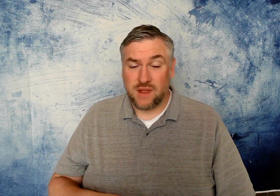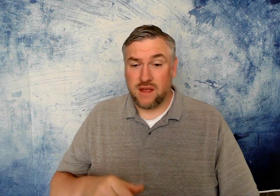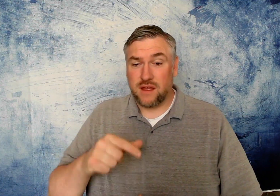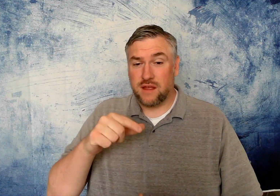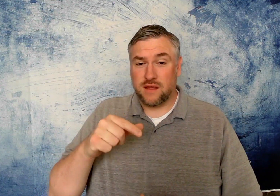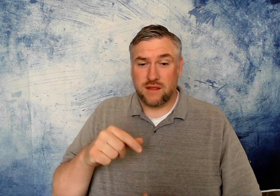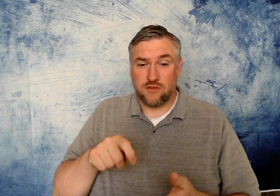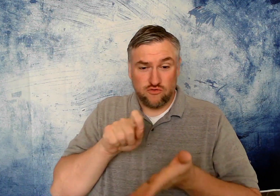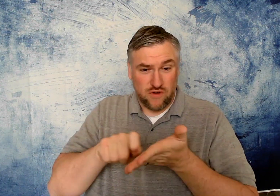letters,